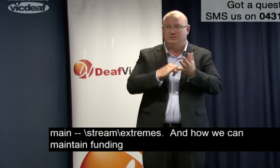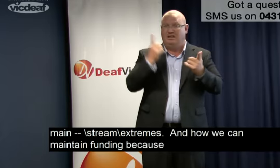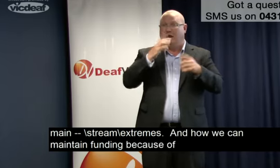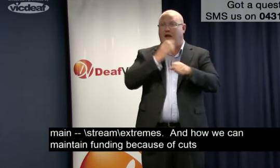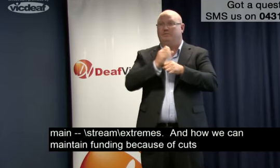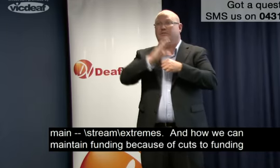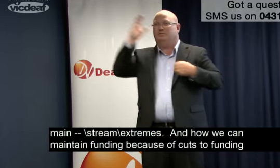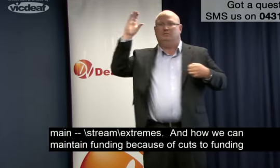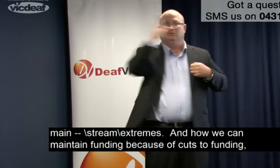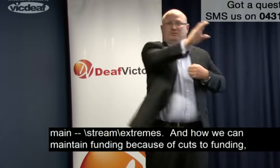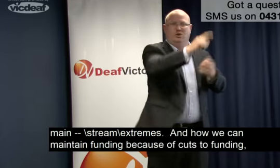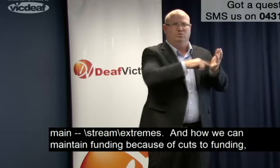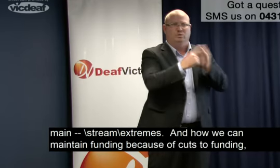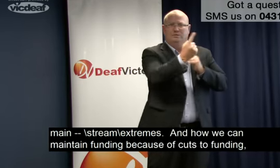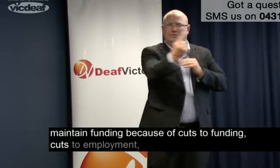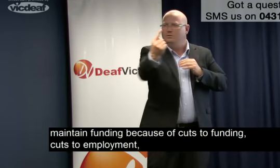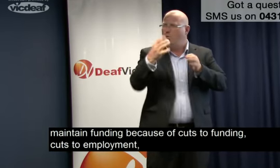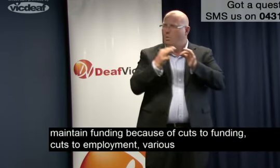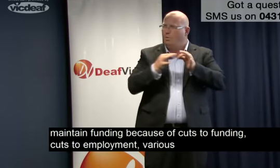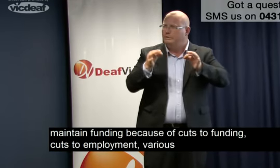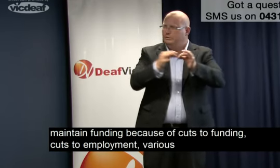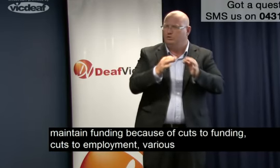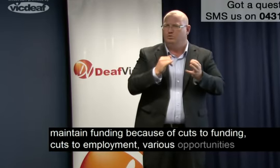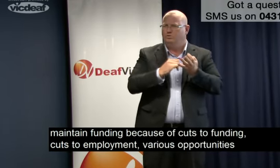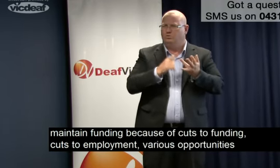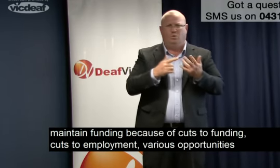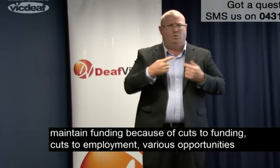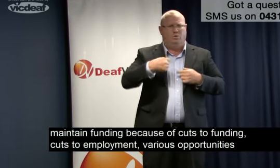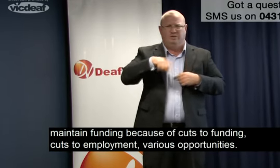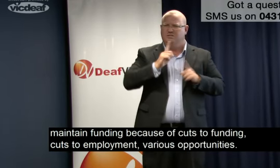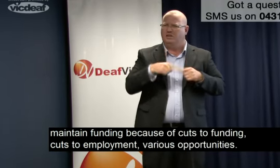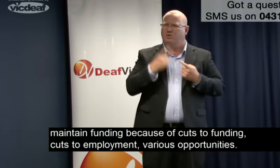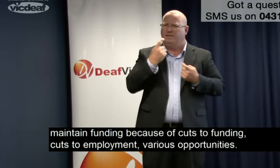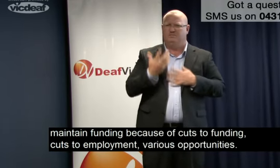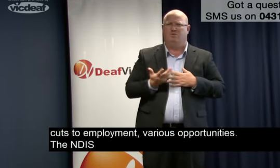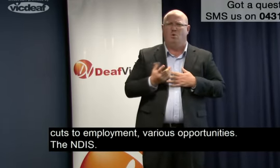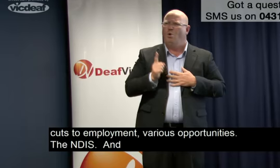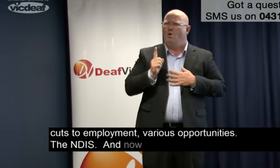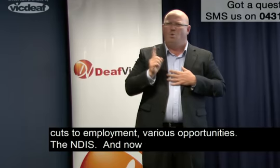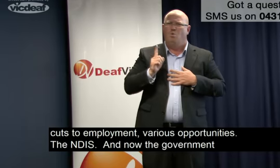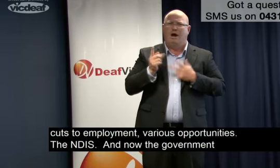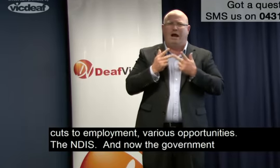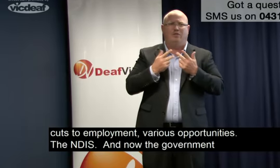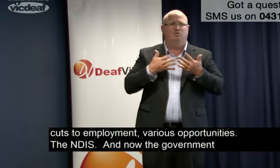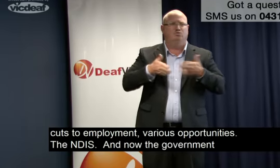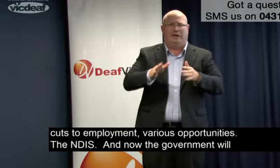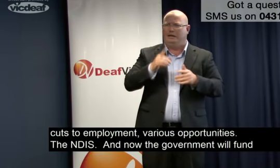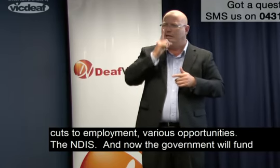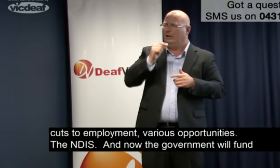the NDIS, and now that government will fund NDIS to support various organisations or individuals, and thinking